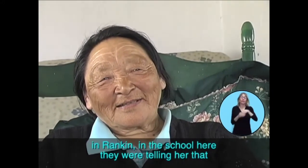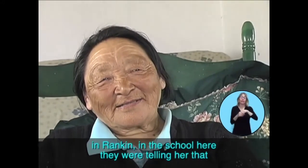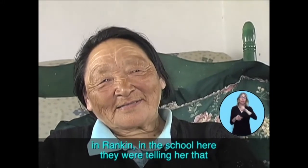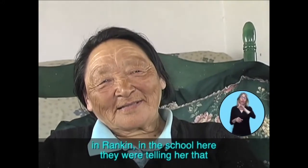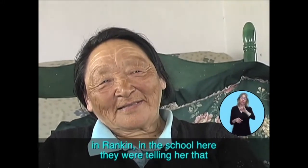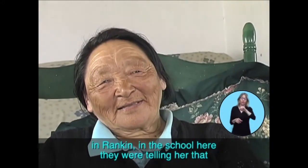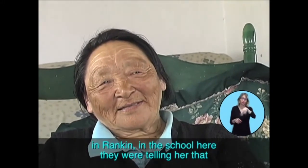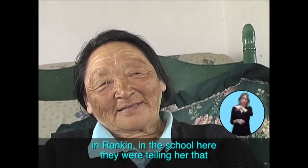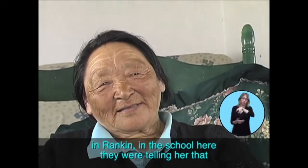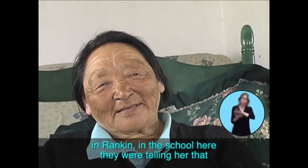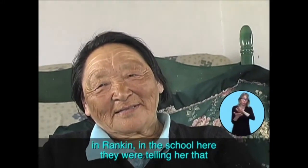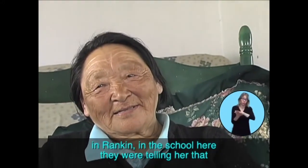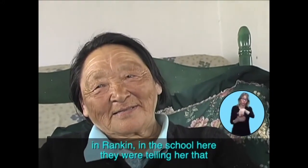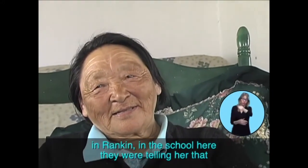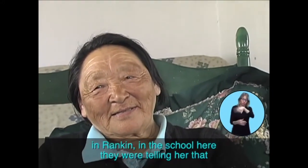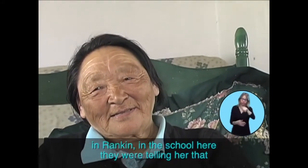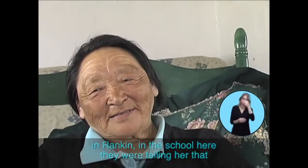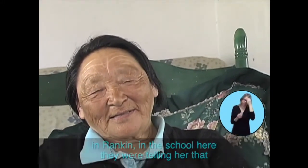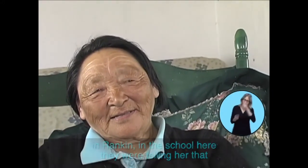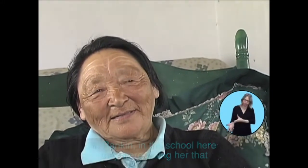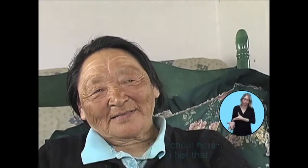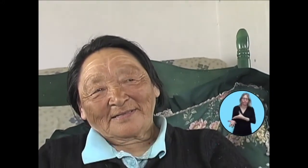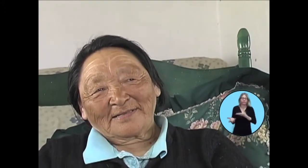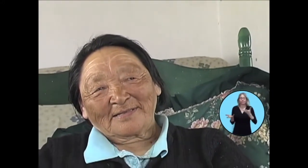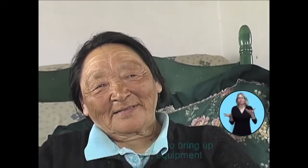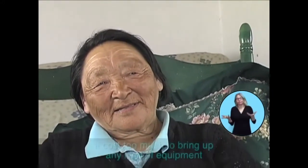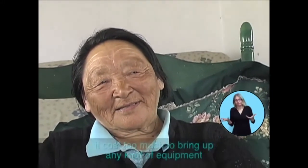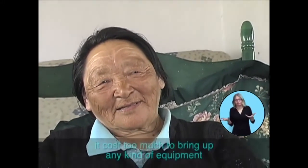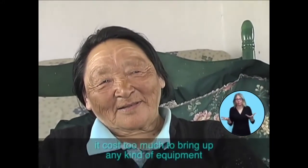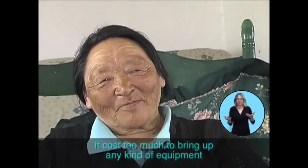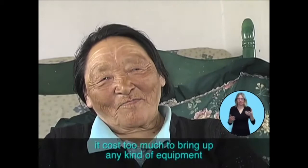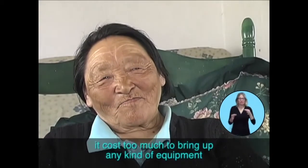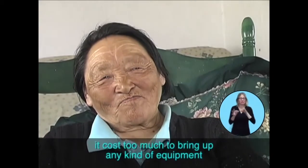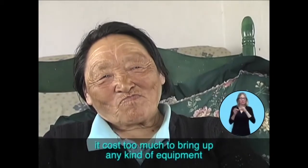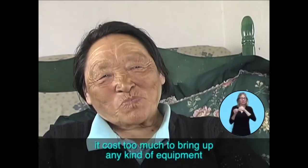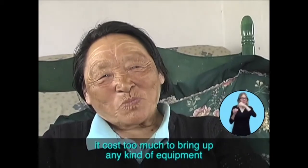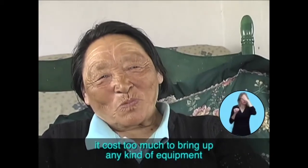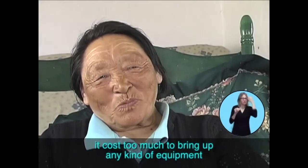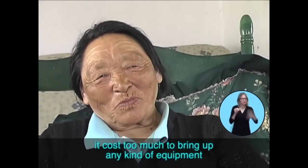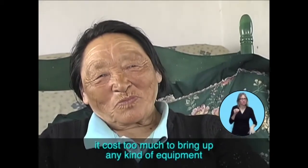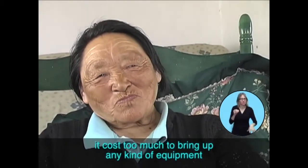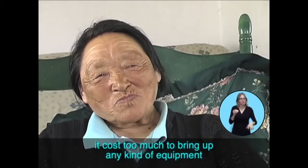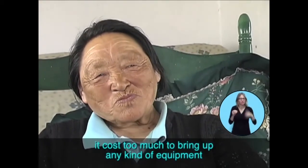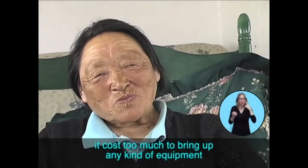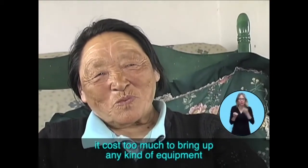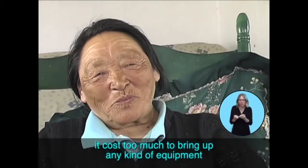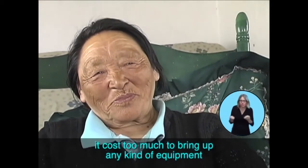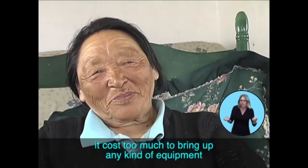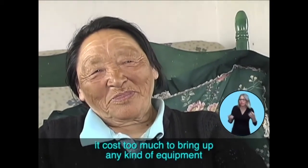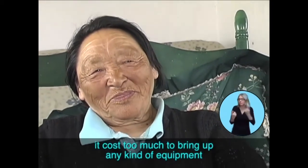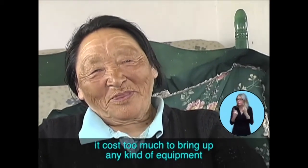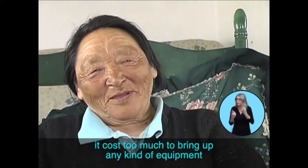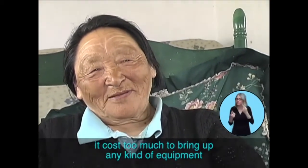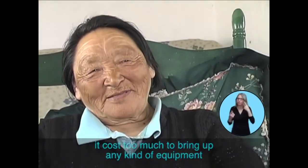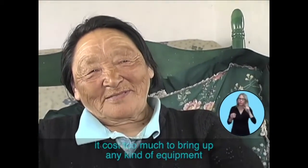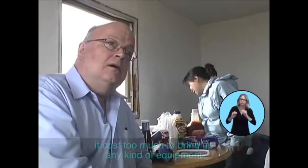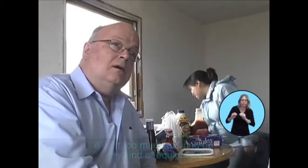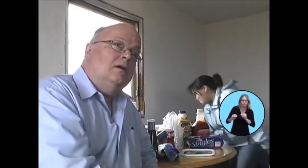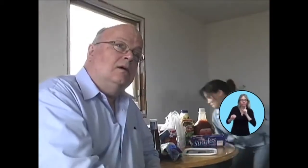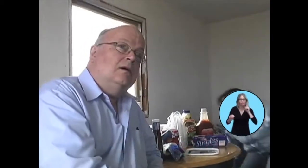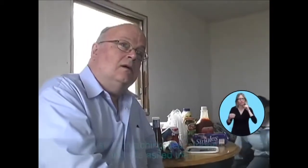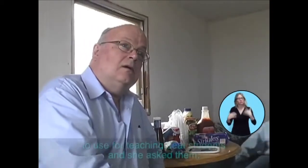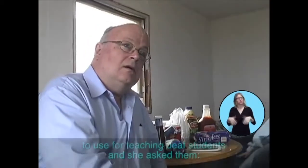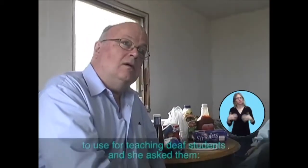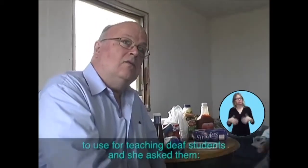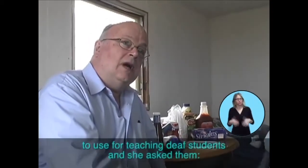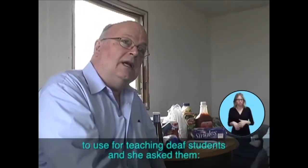the schools here, they were telling her that it costs too much to bring up any kind of equipment